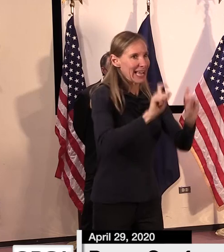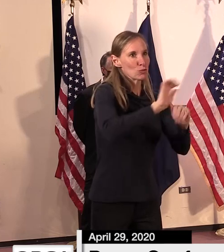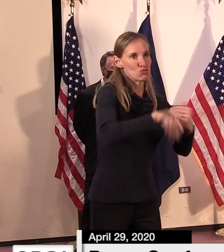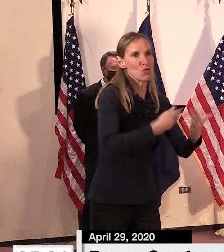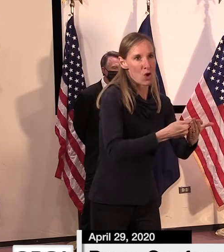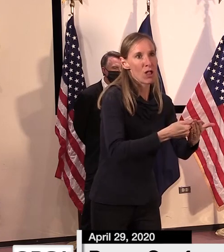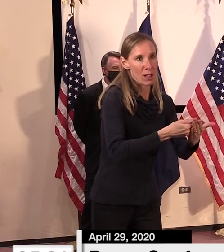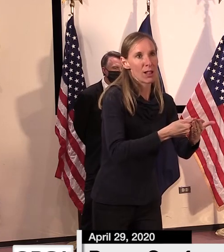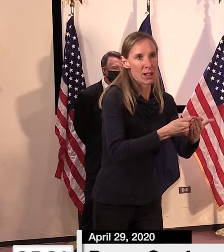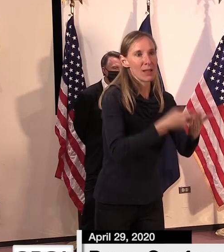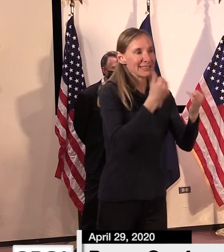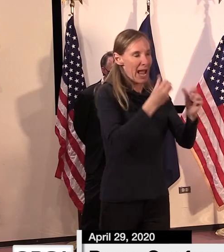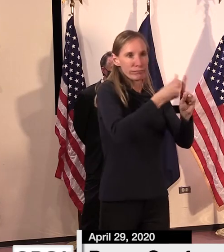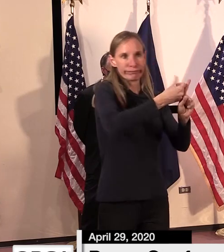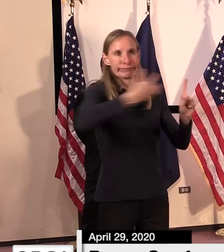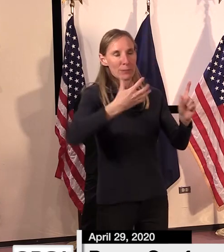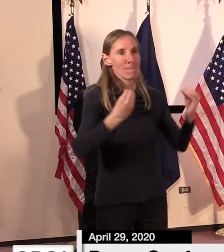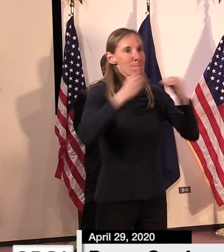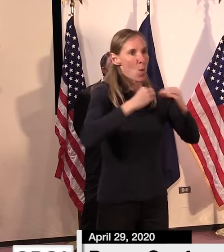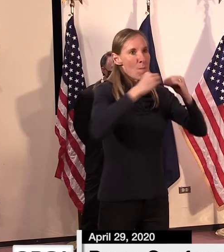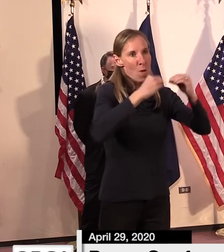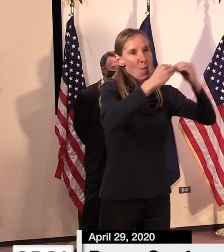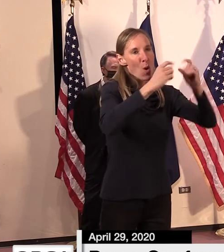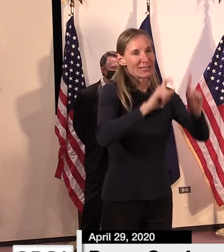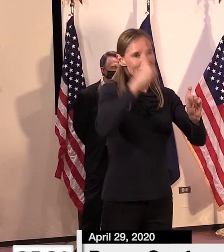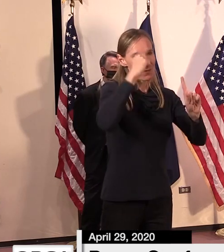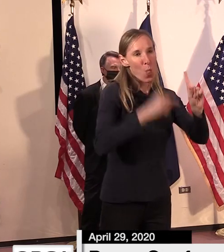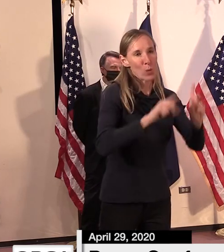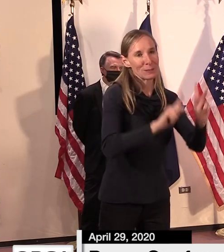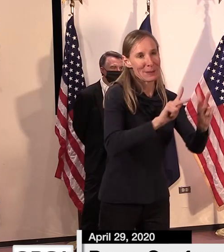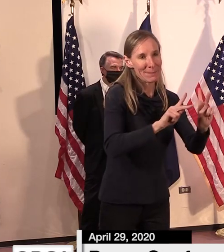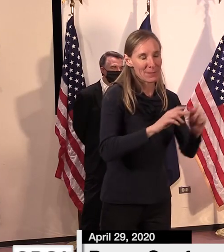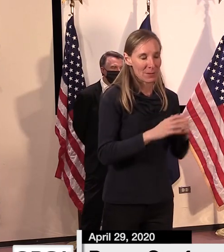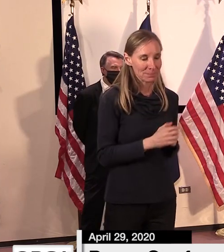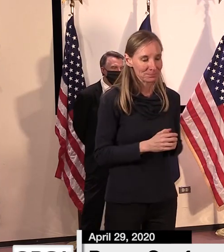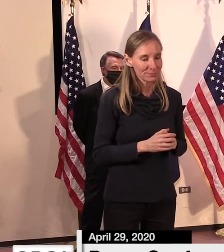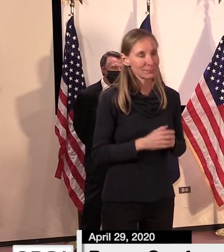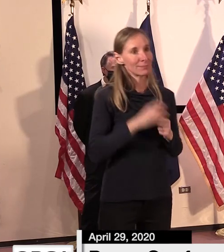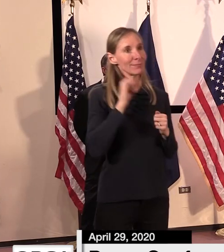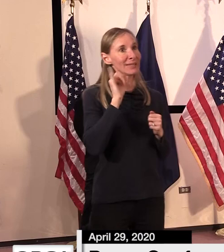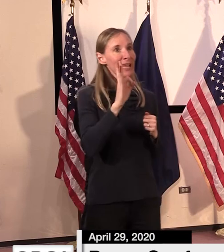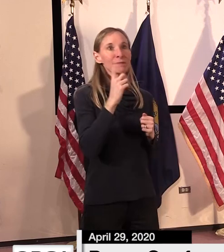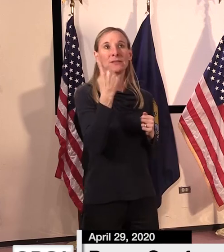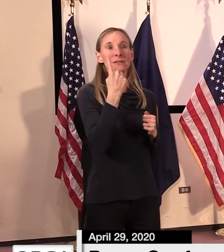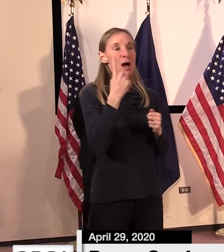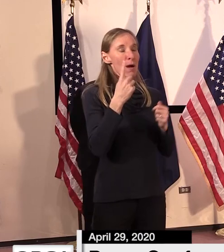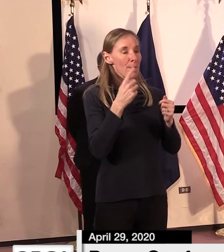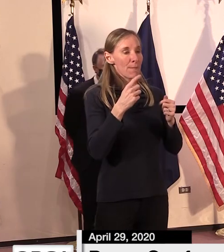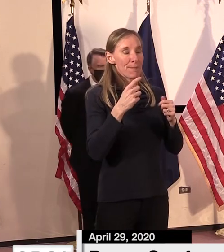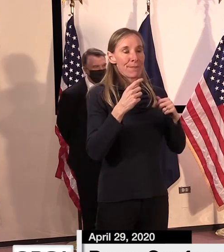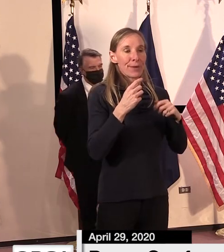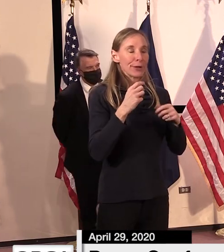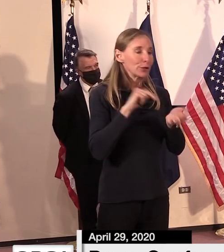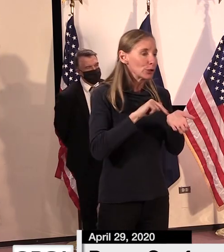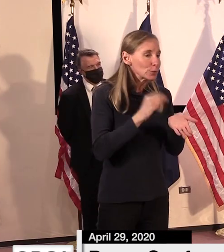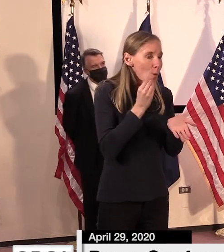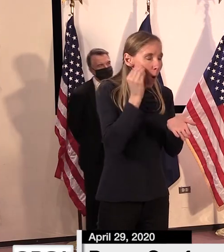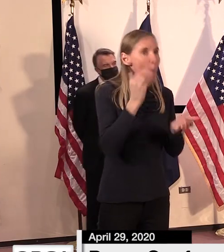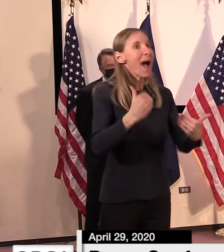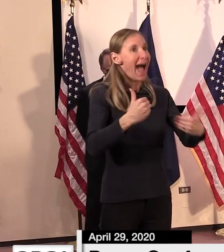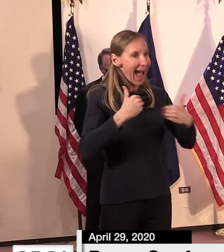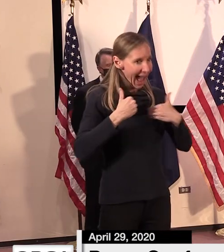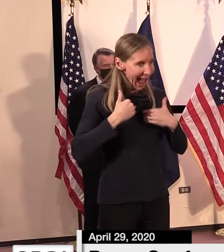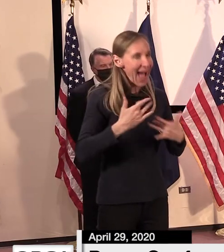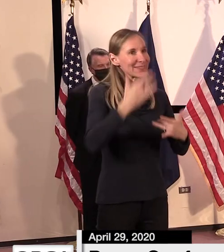testing at these facilities. For sites with COVID-positive patients, we will add